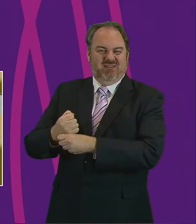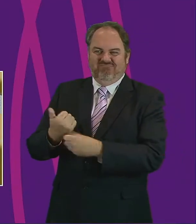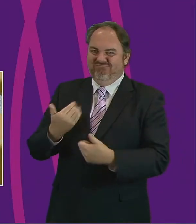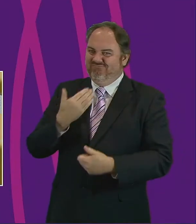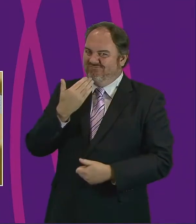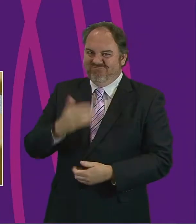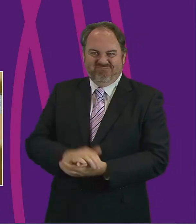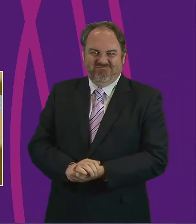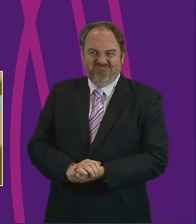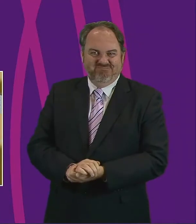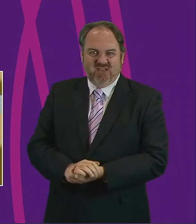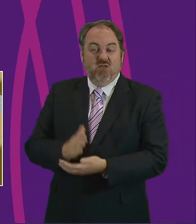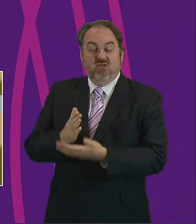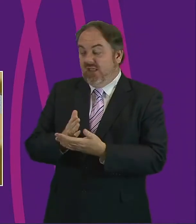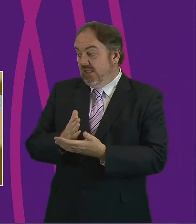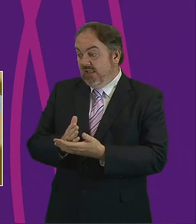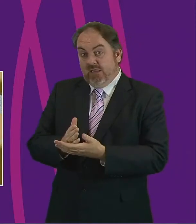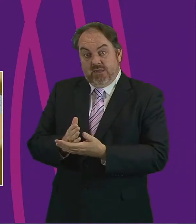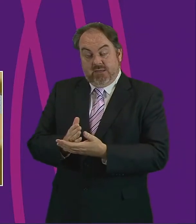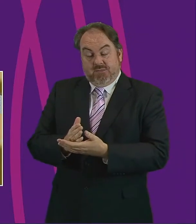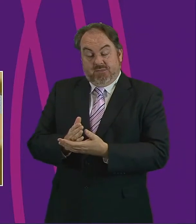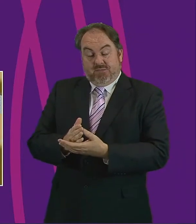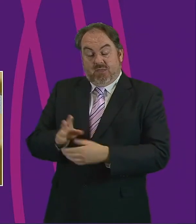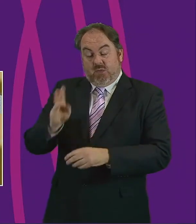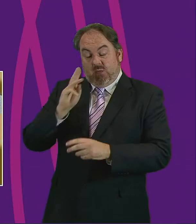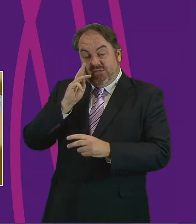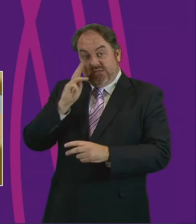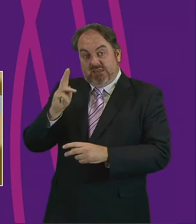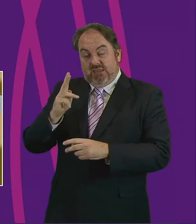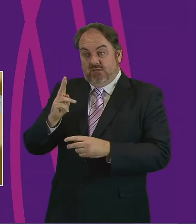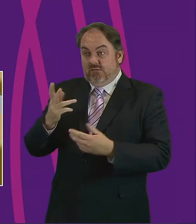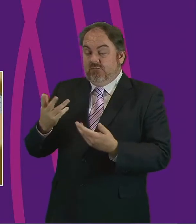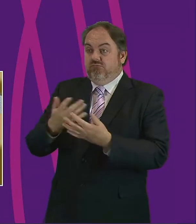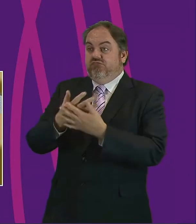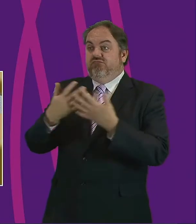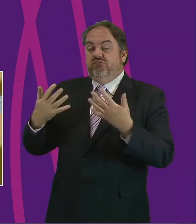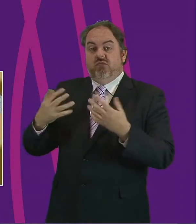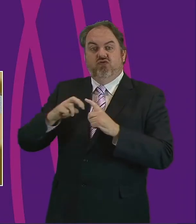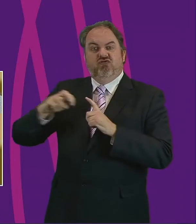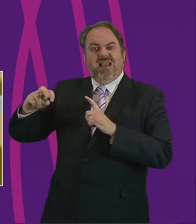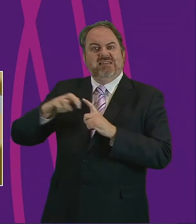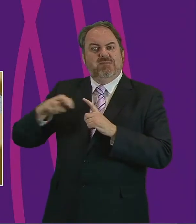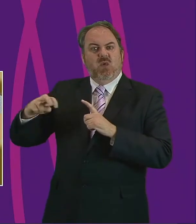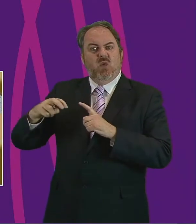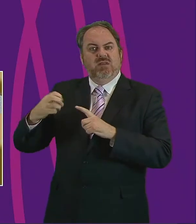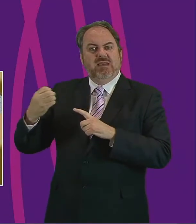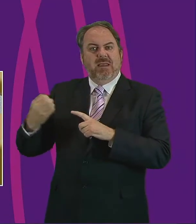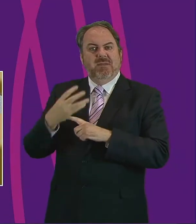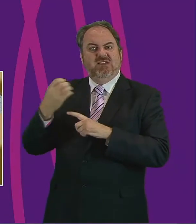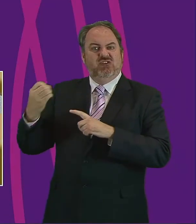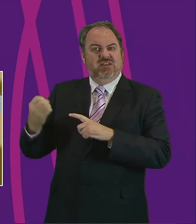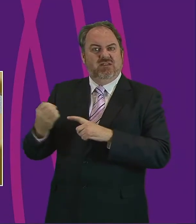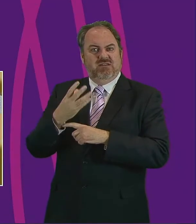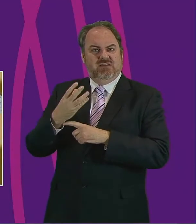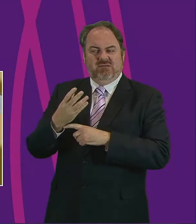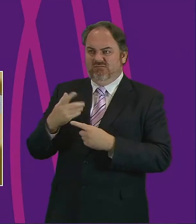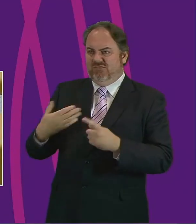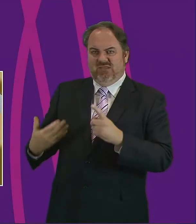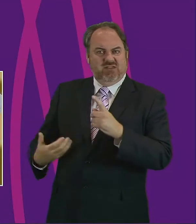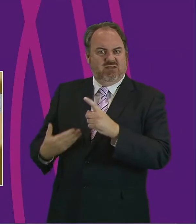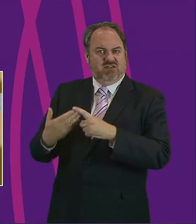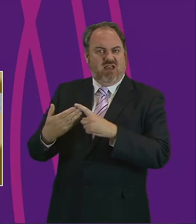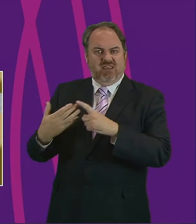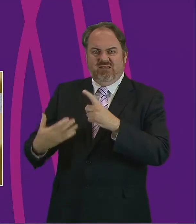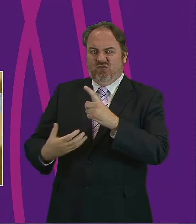isolation. It's the area where we've seen the clearest long-term failure to reduce emissions. The Environment Secretary told Parliament